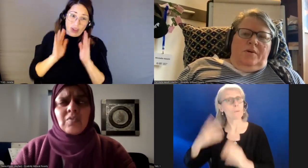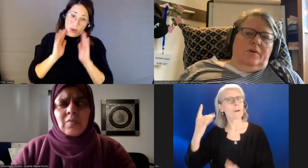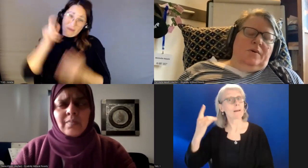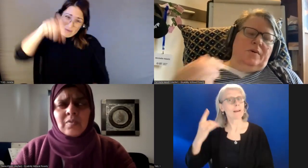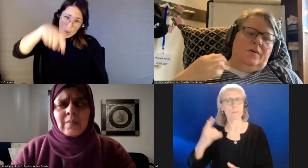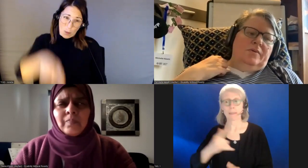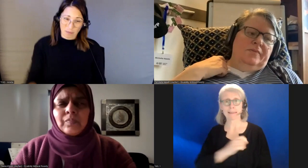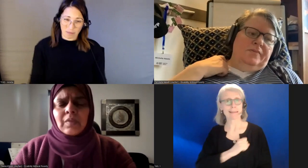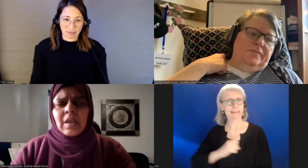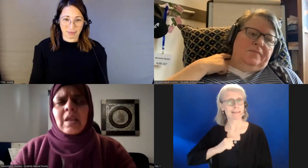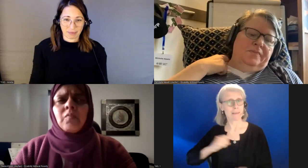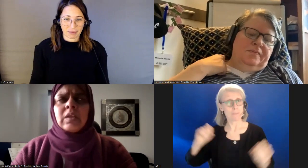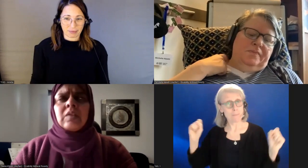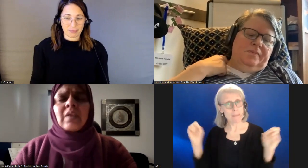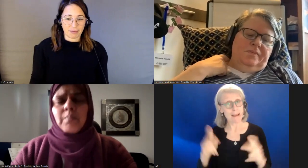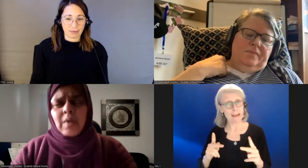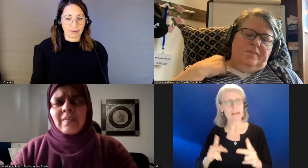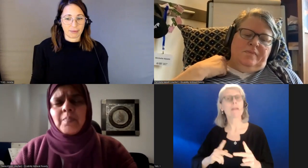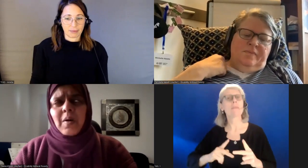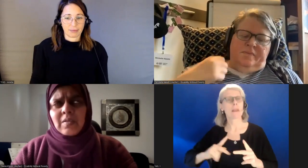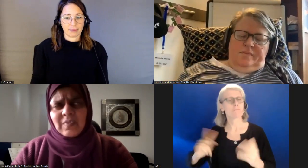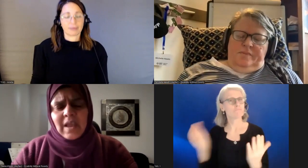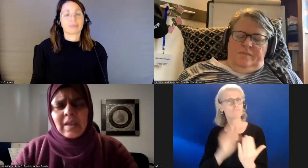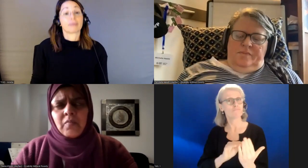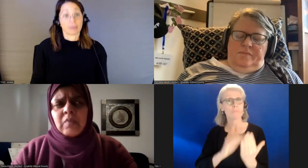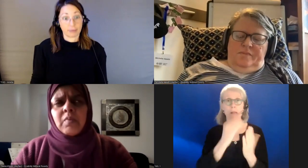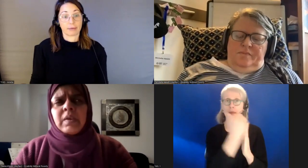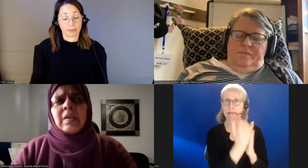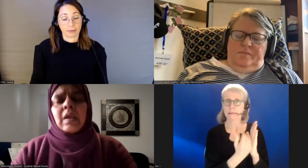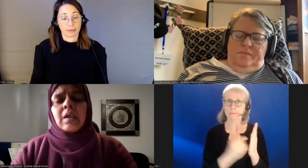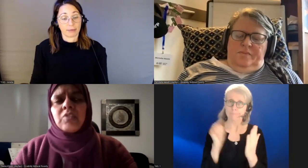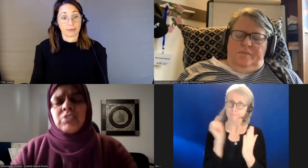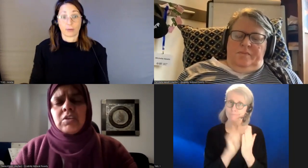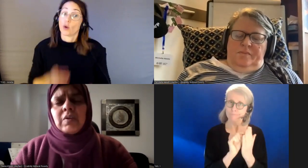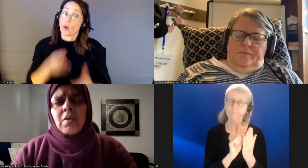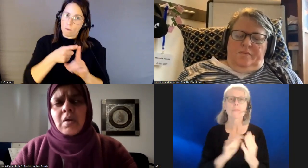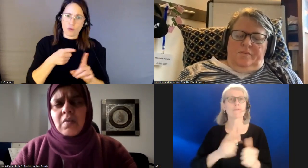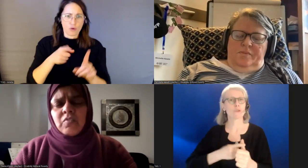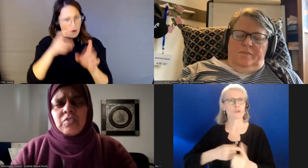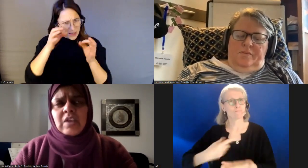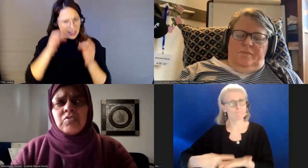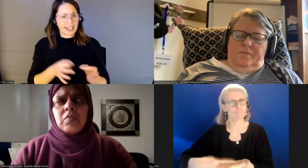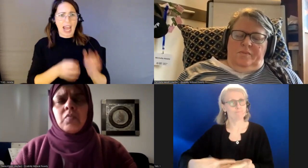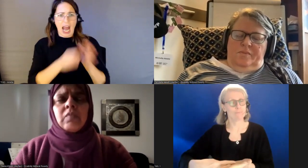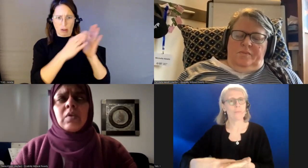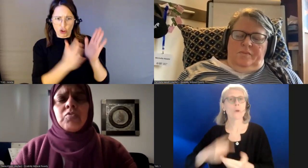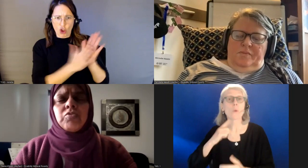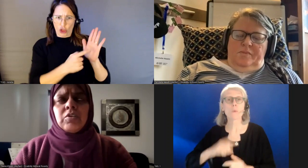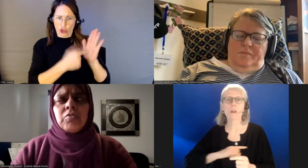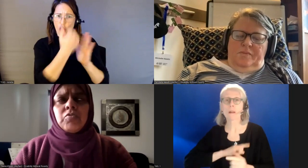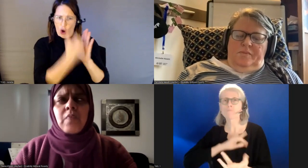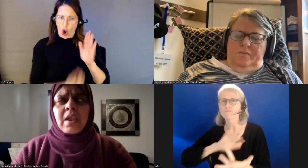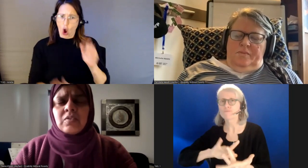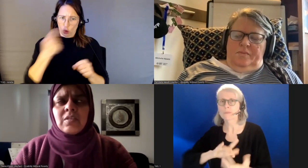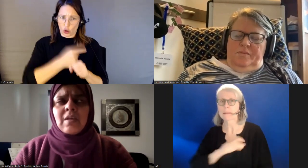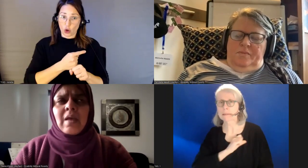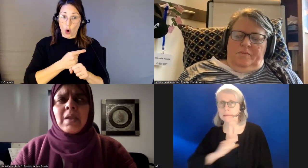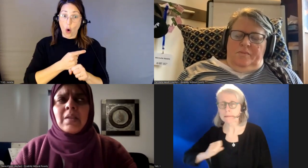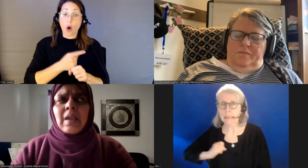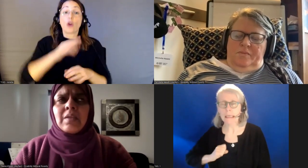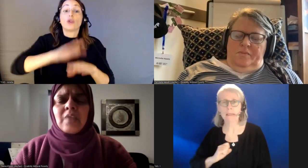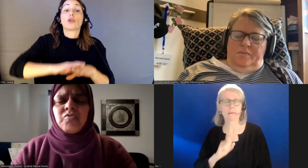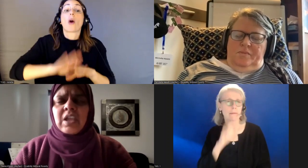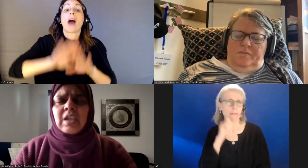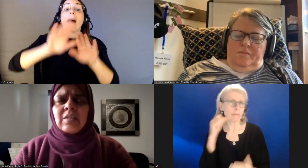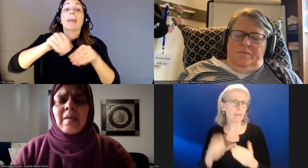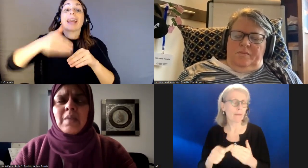Senate resumes. And then we need to impress upon the Senate. We will be continuing our conversation, and we will continue to write to them